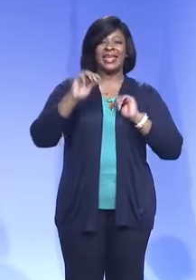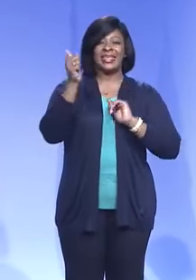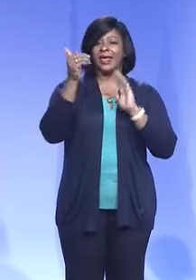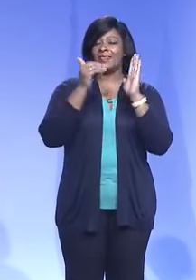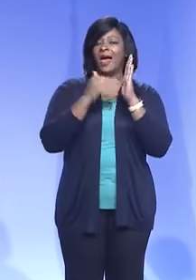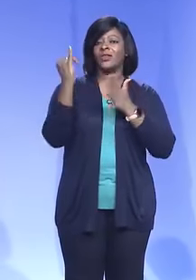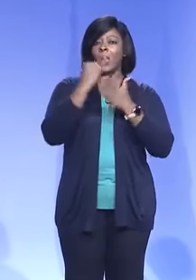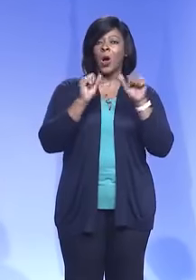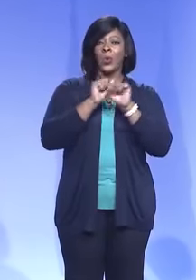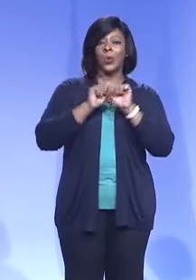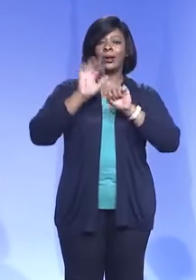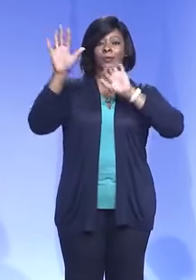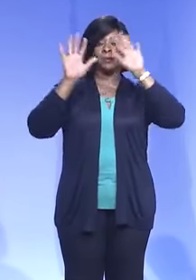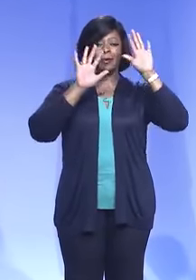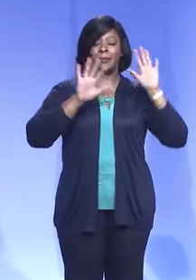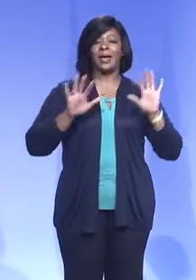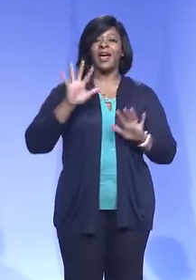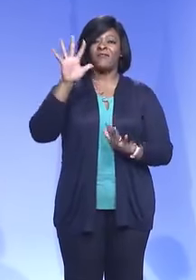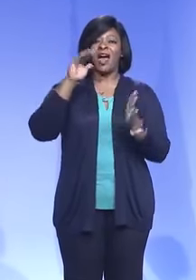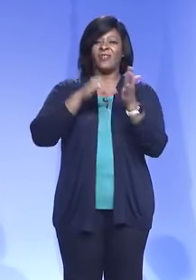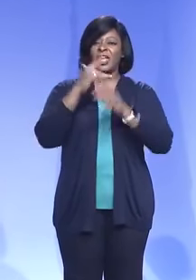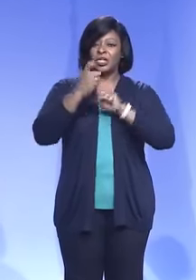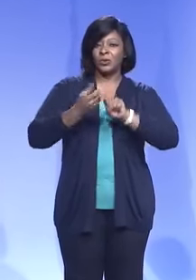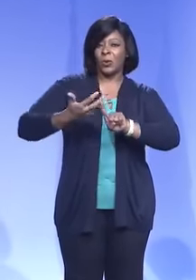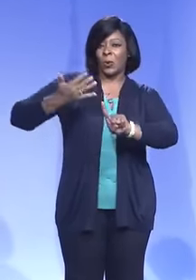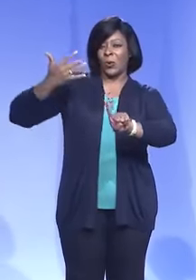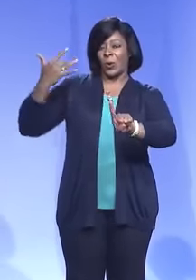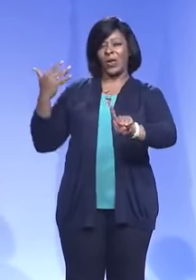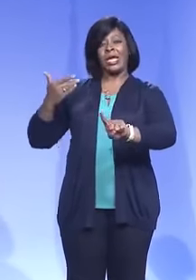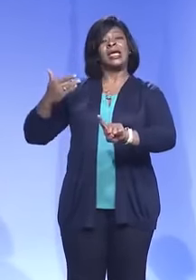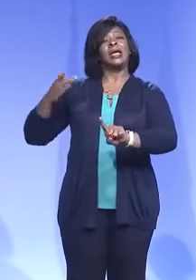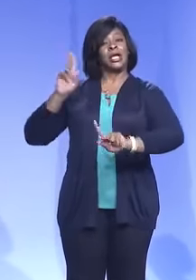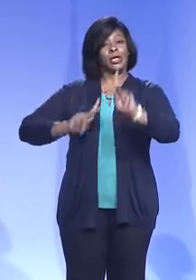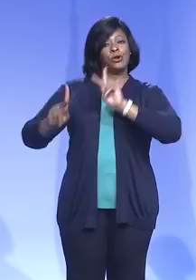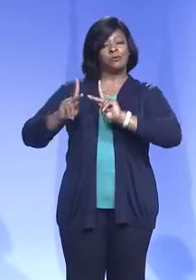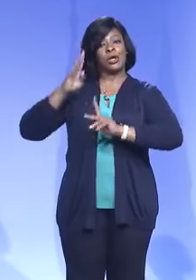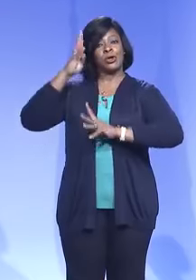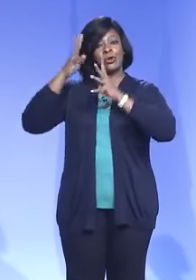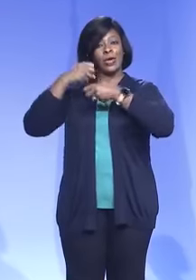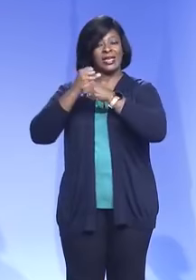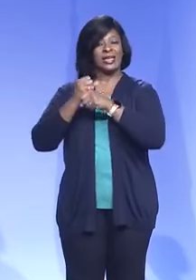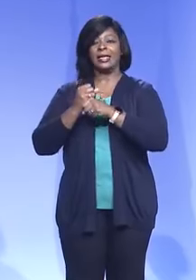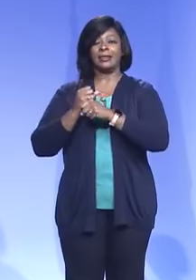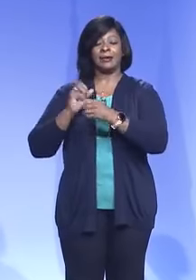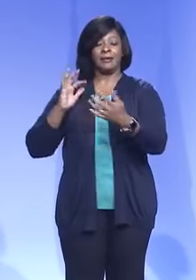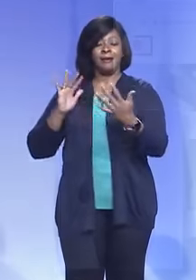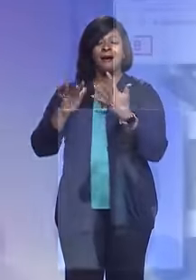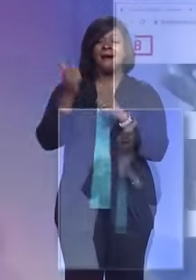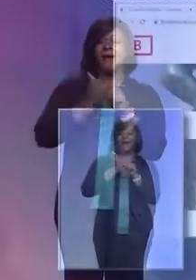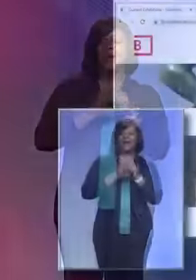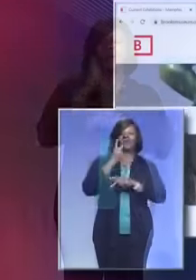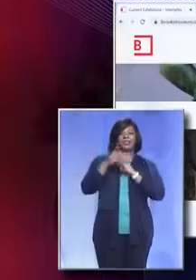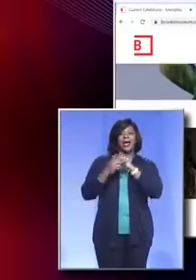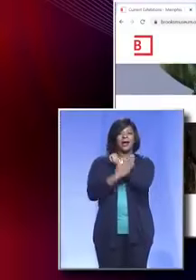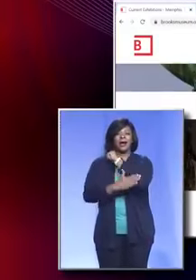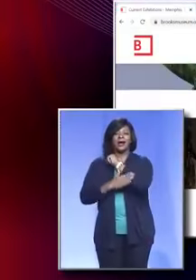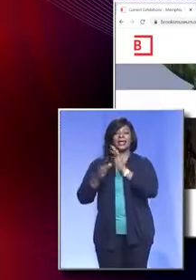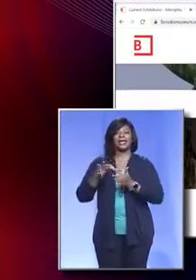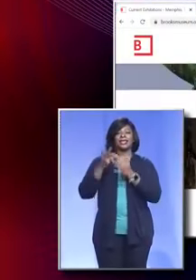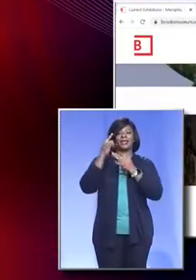10,000 artworks spanning 5,000 years of human creativity, spanning just about every continent except